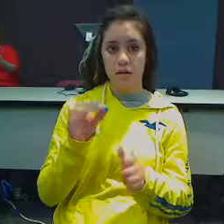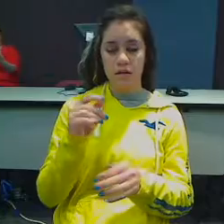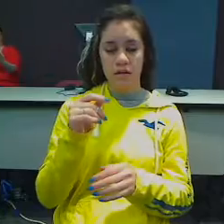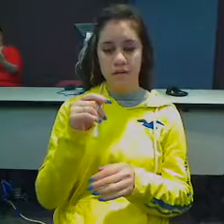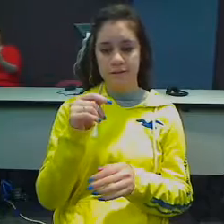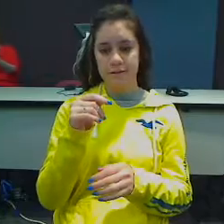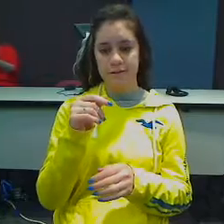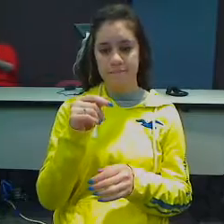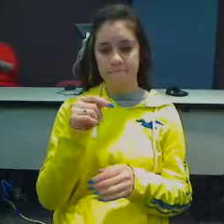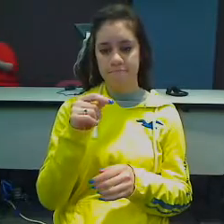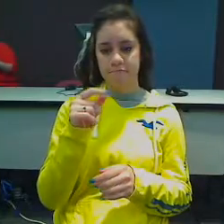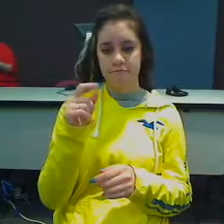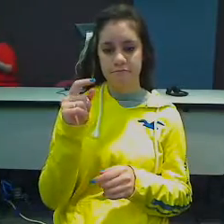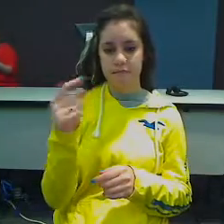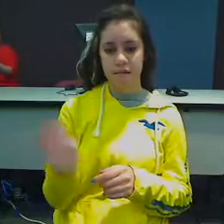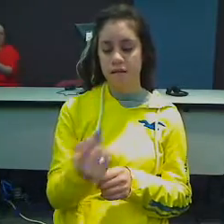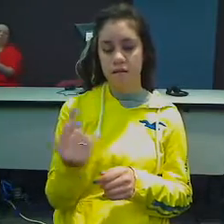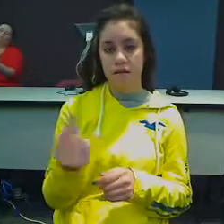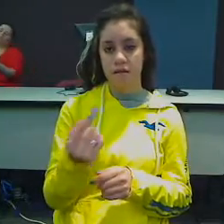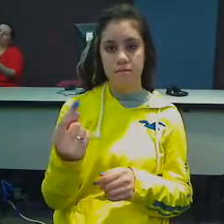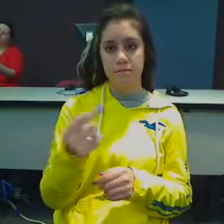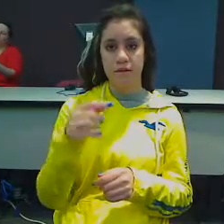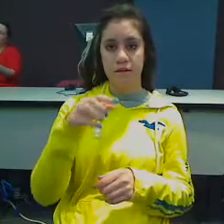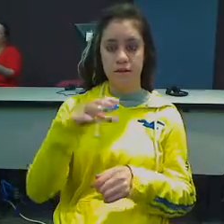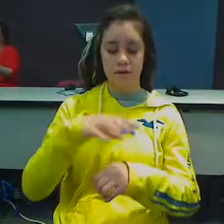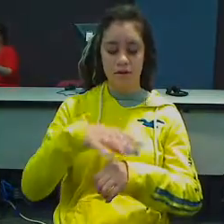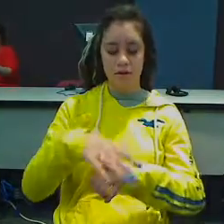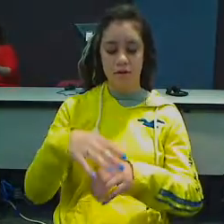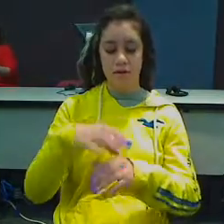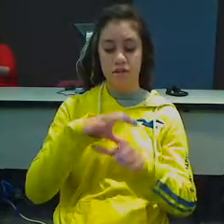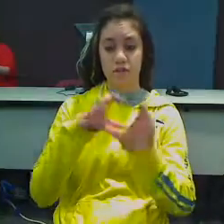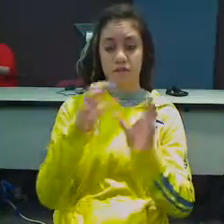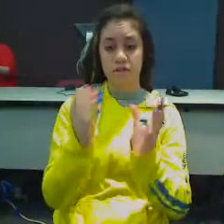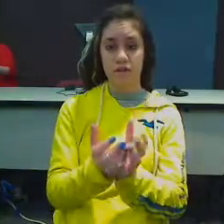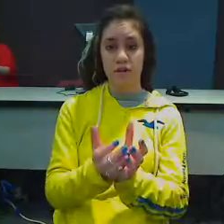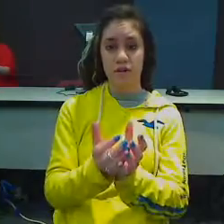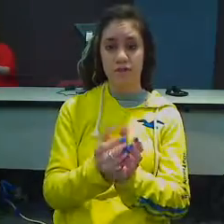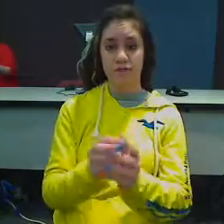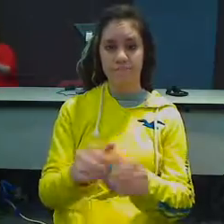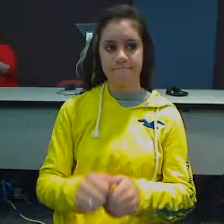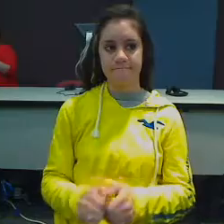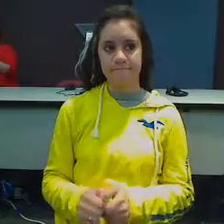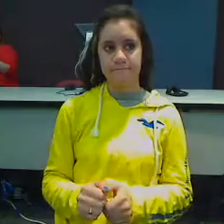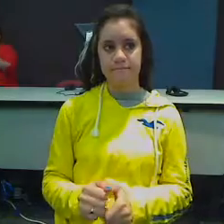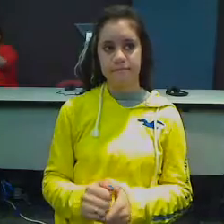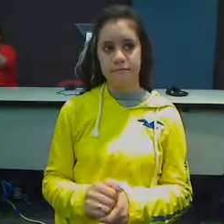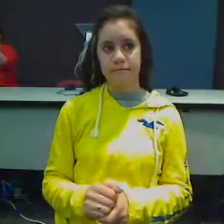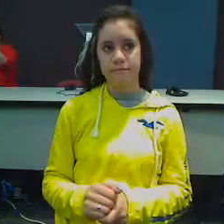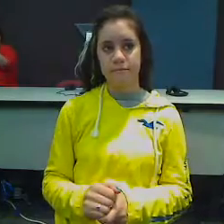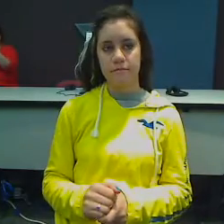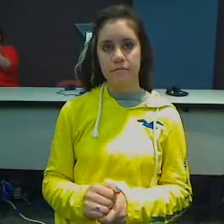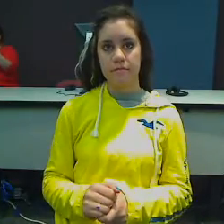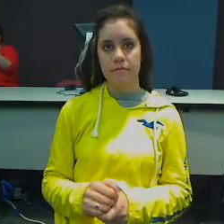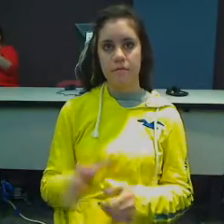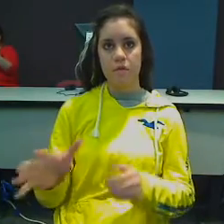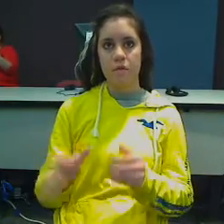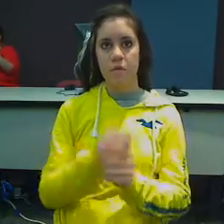of us, I'm sure, are familiar with a simple grid where you've got a vertical axis and a horizontal axis